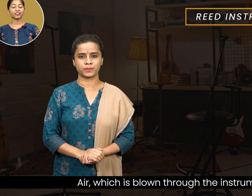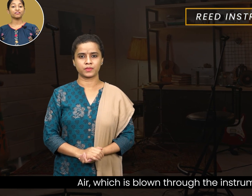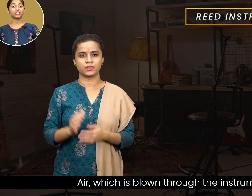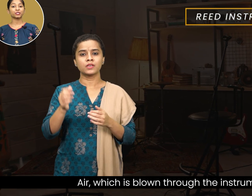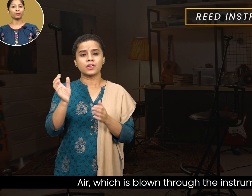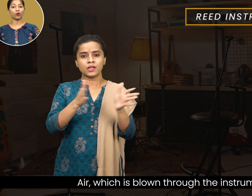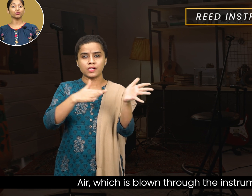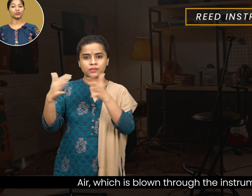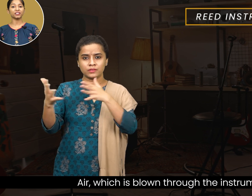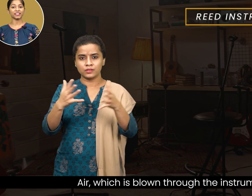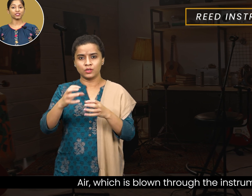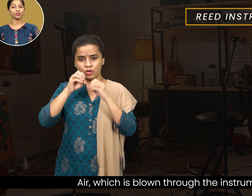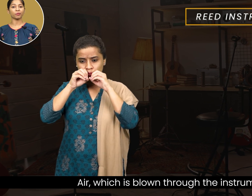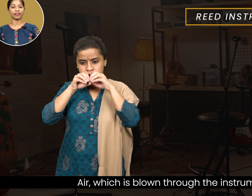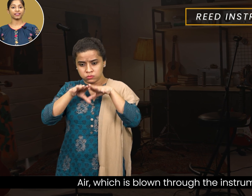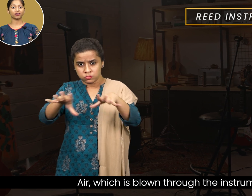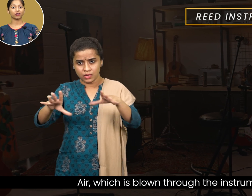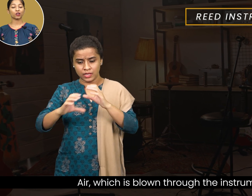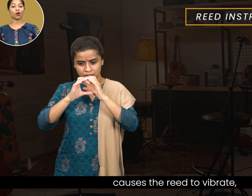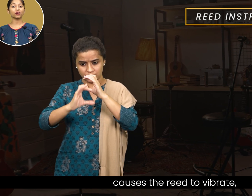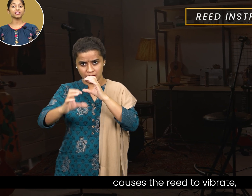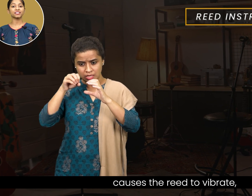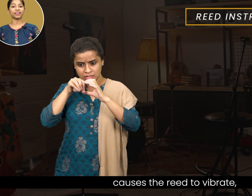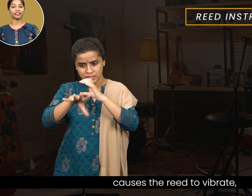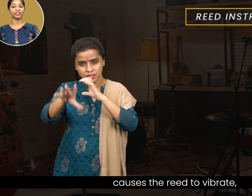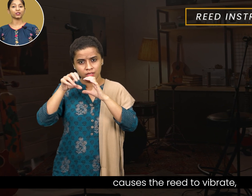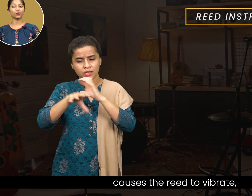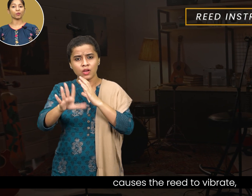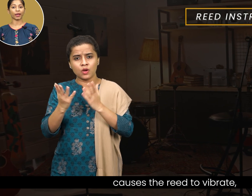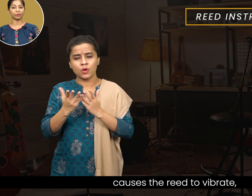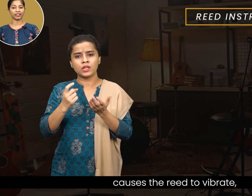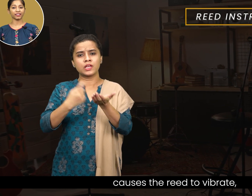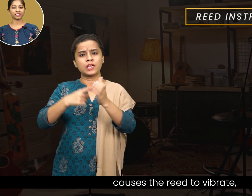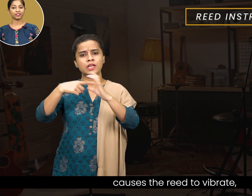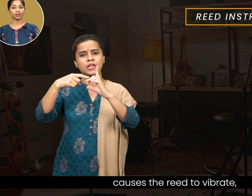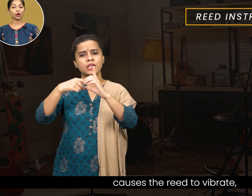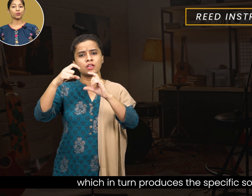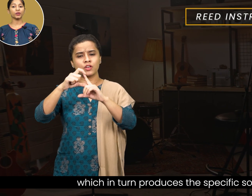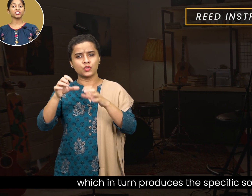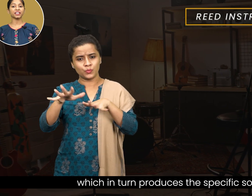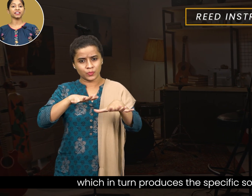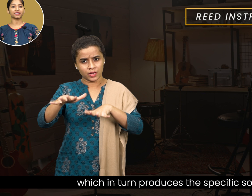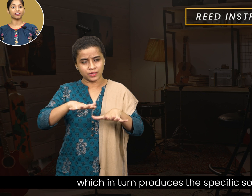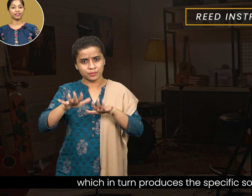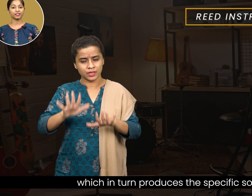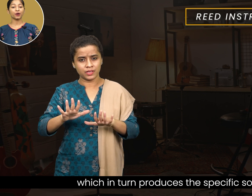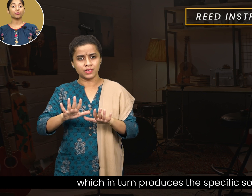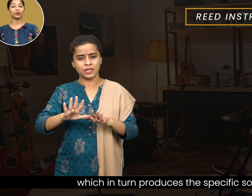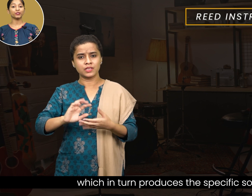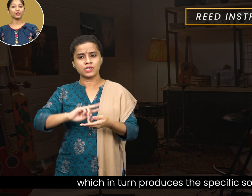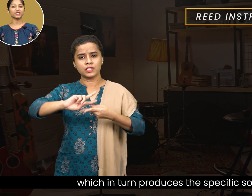Air which is blown through the instrument causes the reed to vibrate, which in